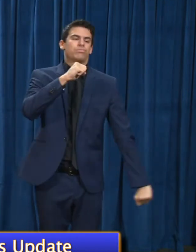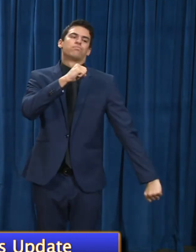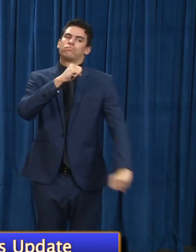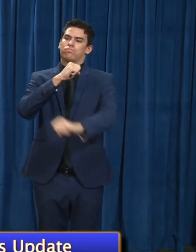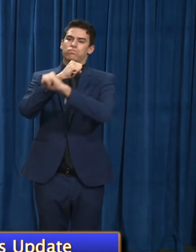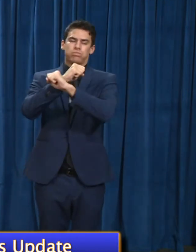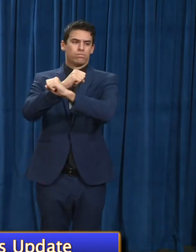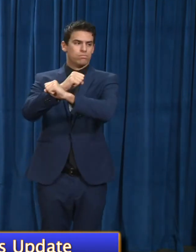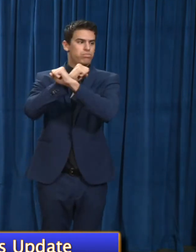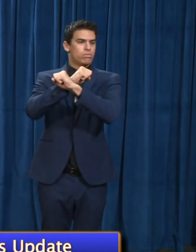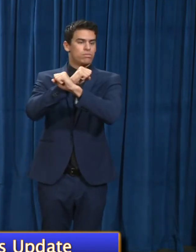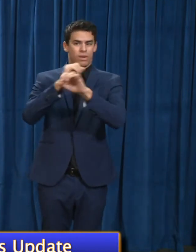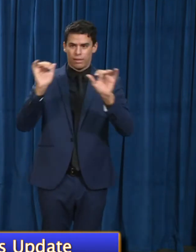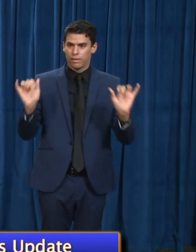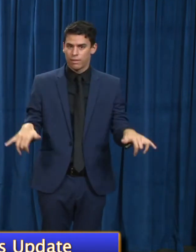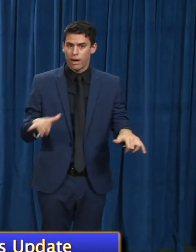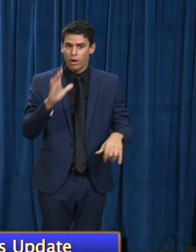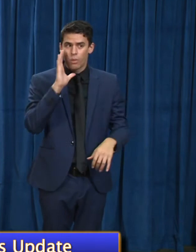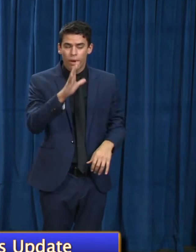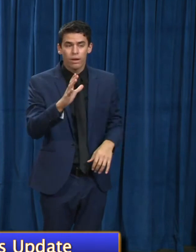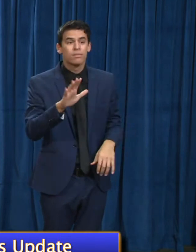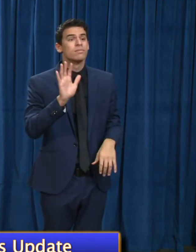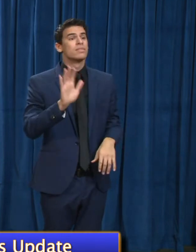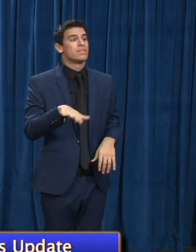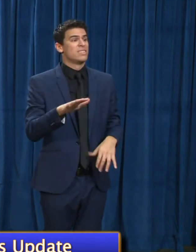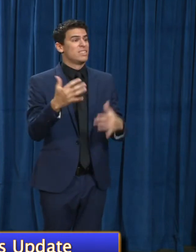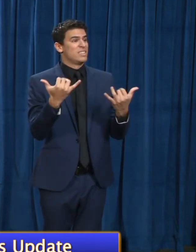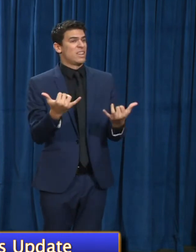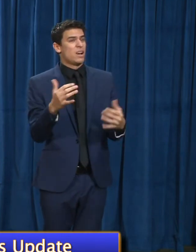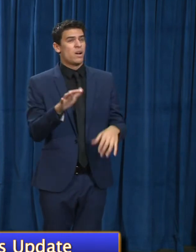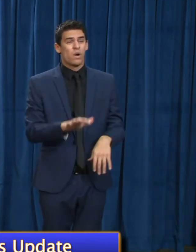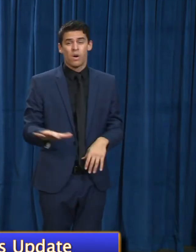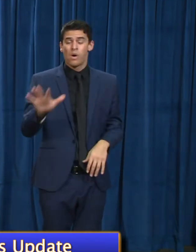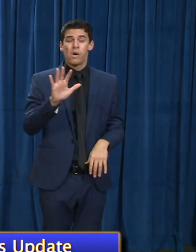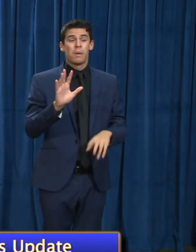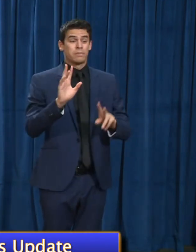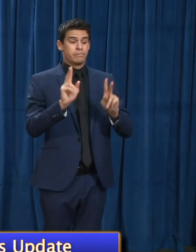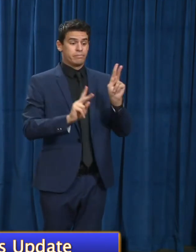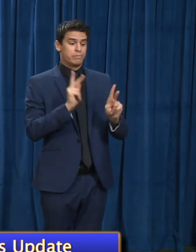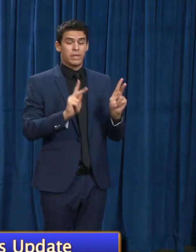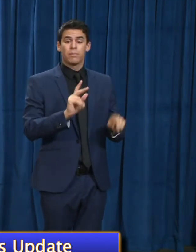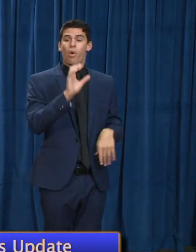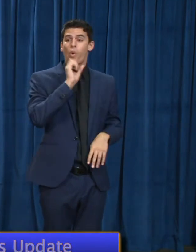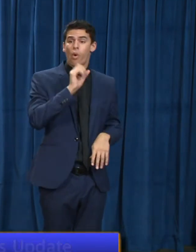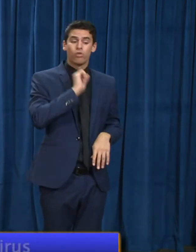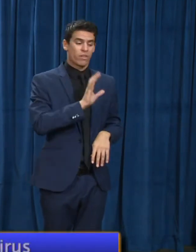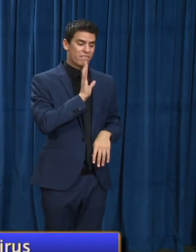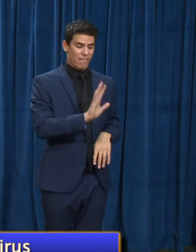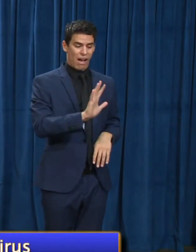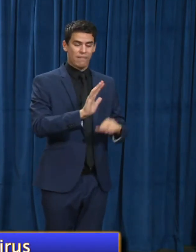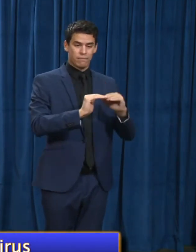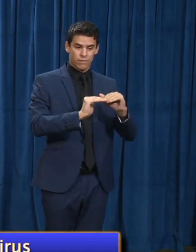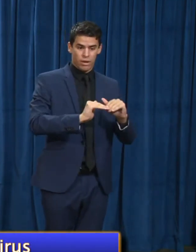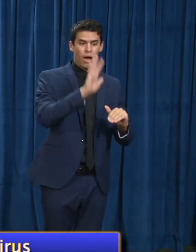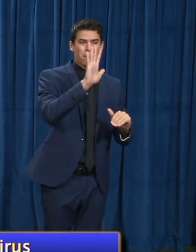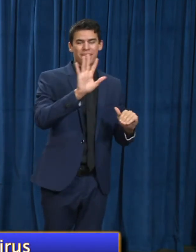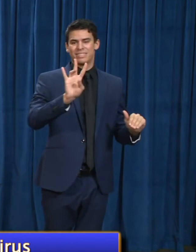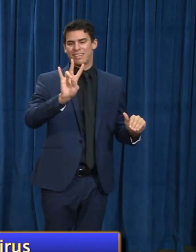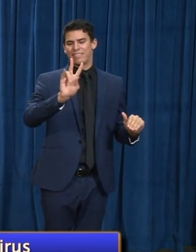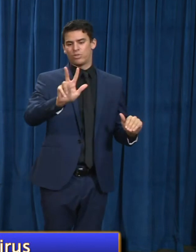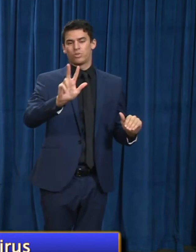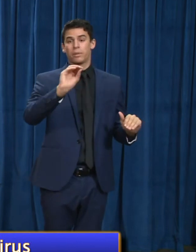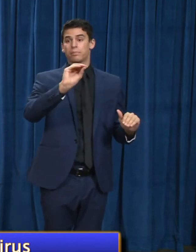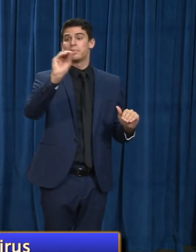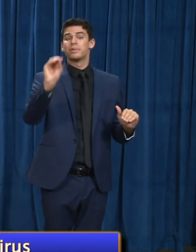Omicron variant. The total population 5 and up in our county, 73% of our population has at